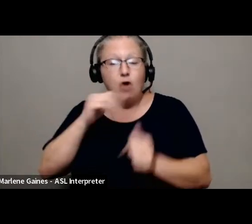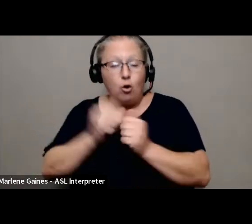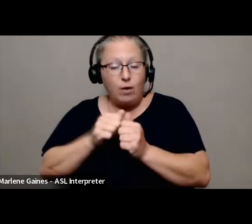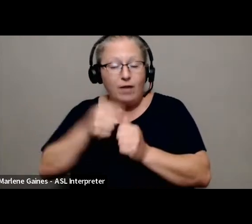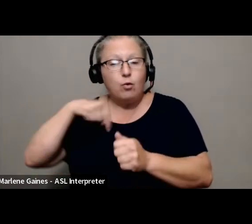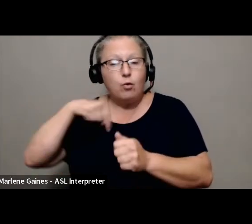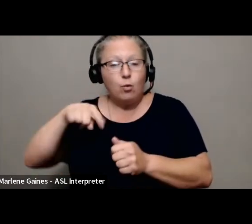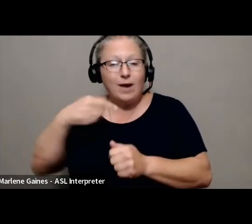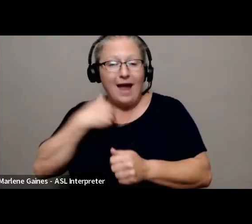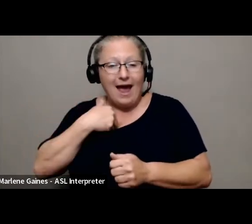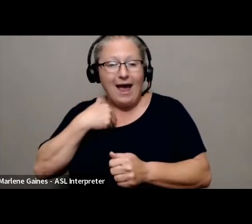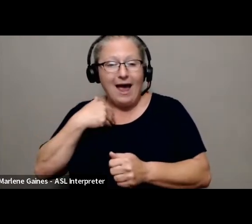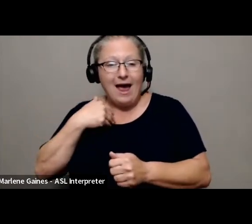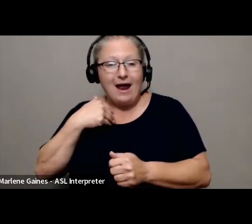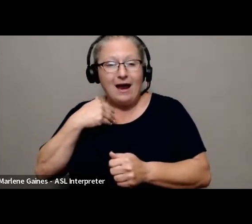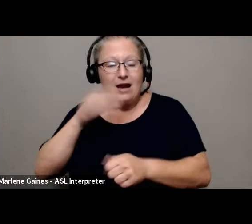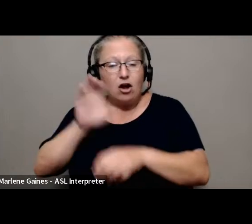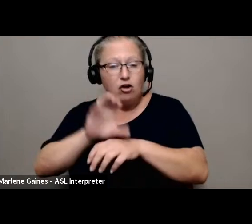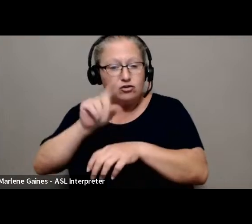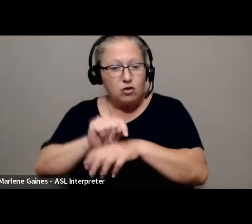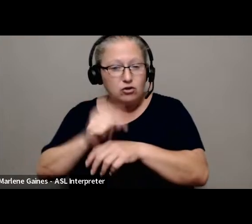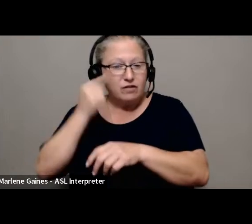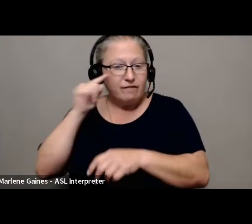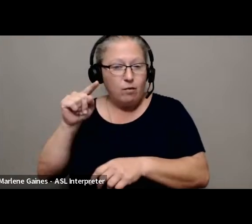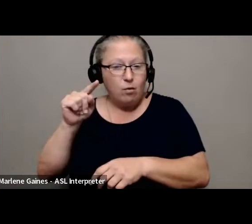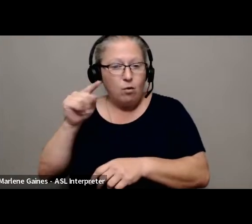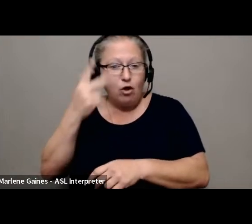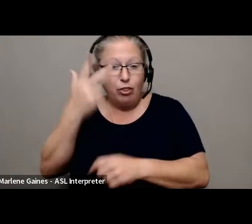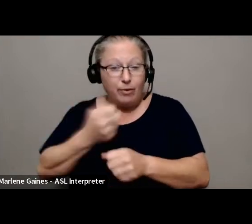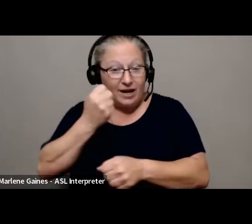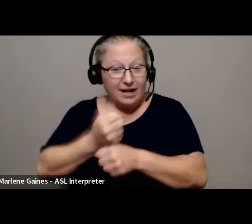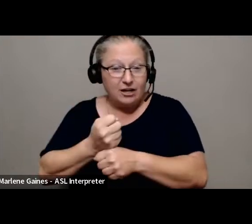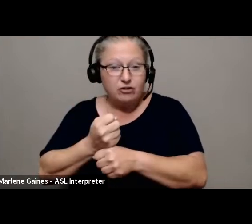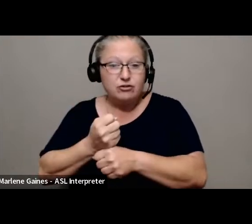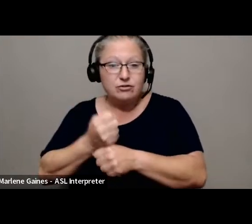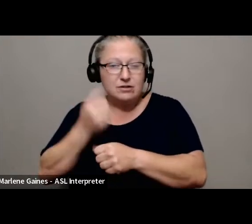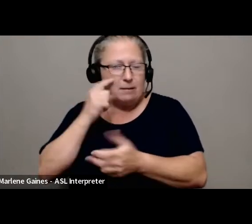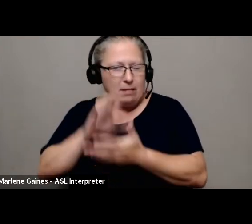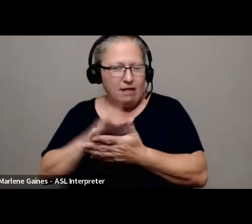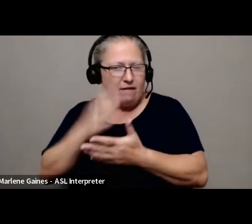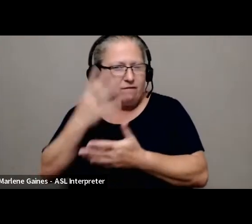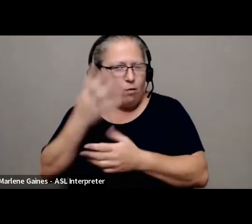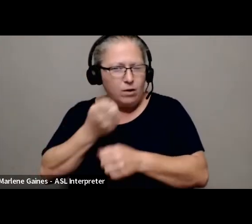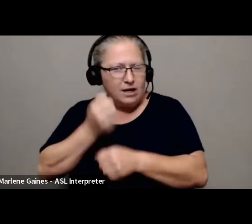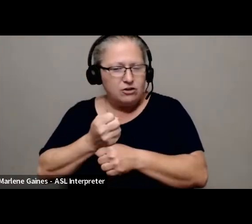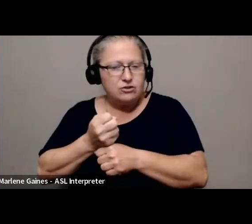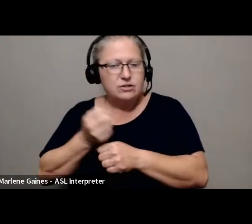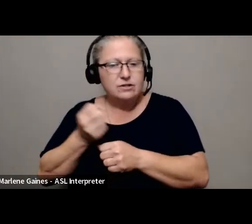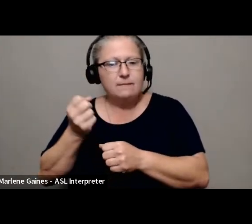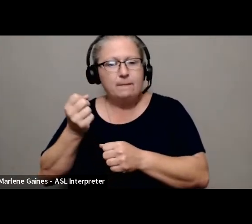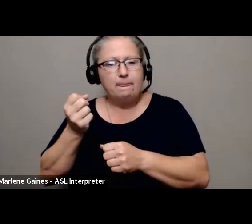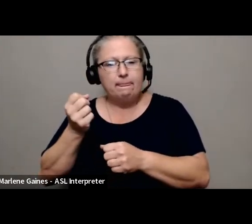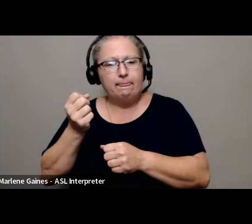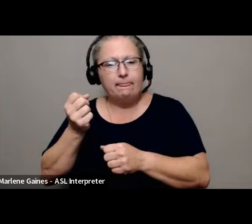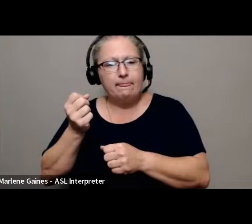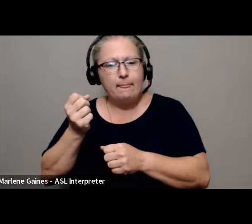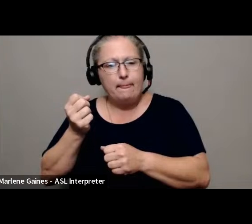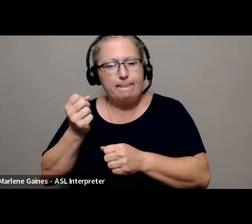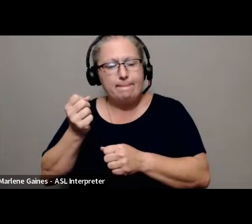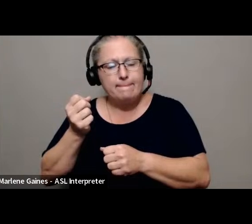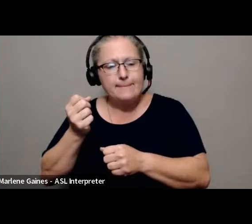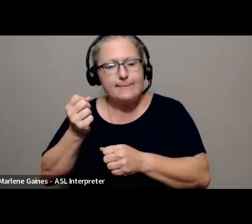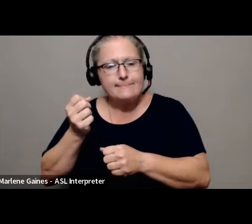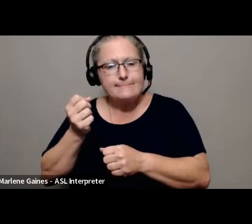had these consultants for 3 years, I believe, 4. The